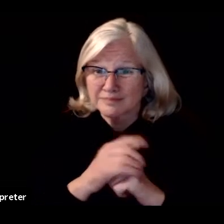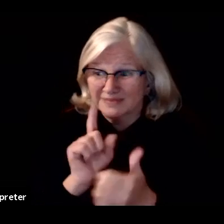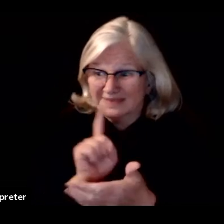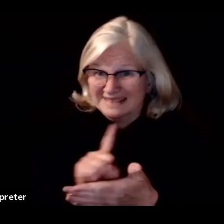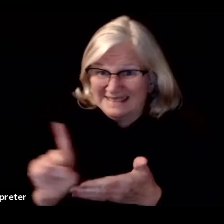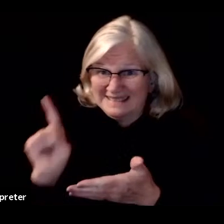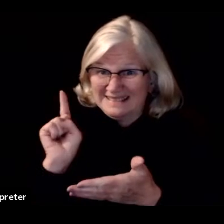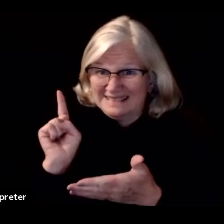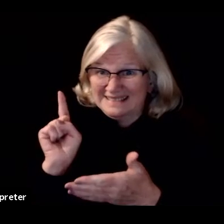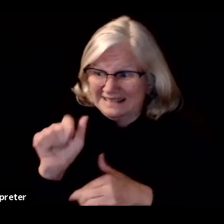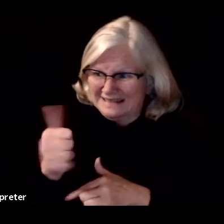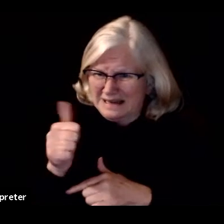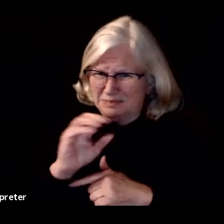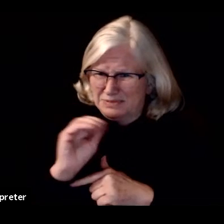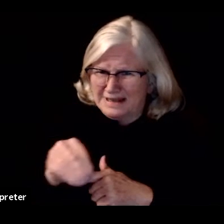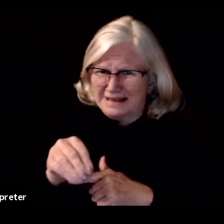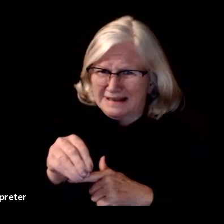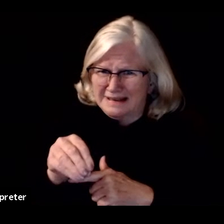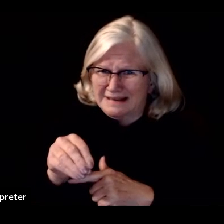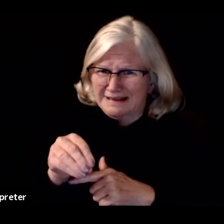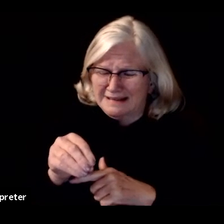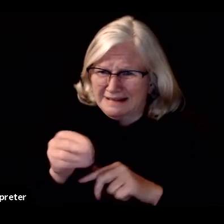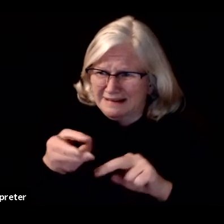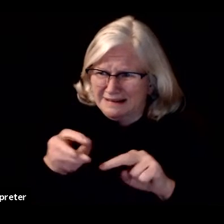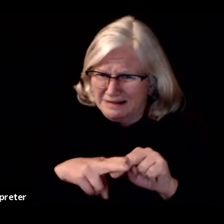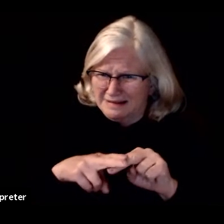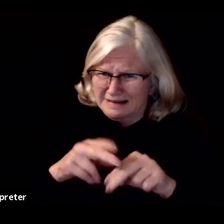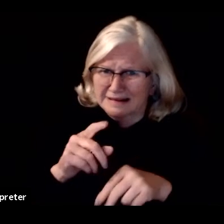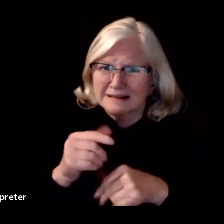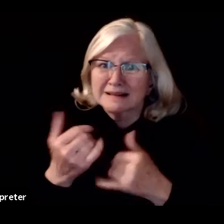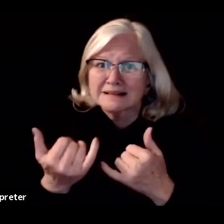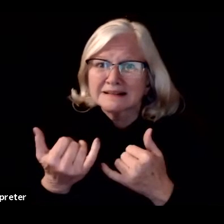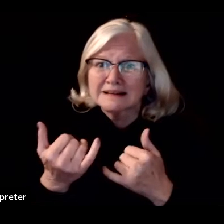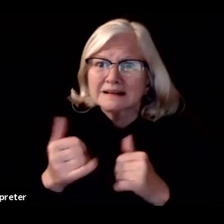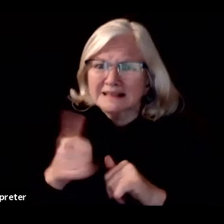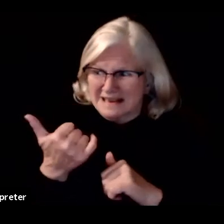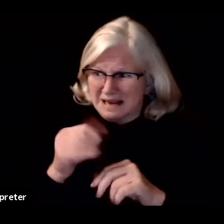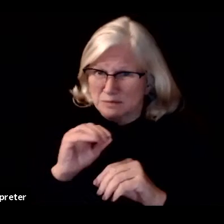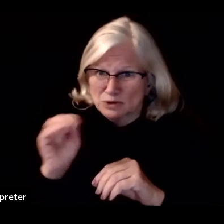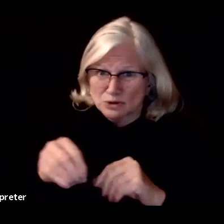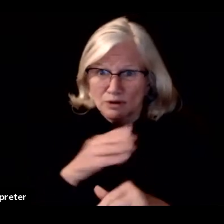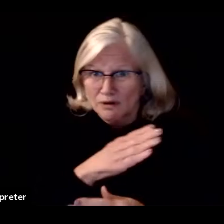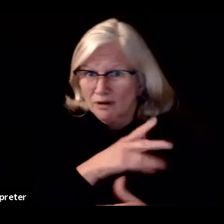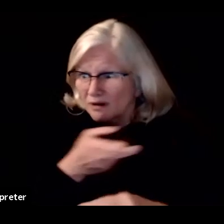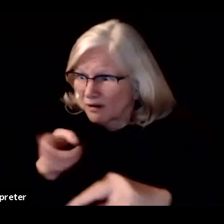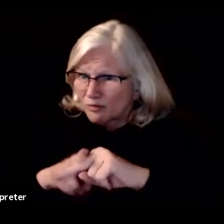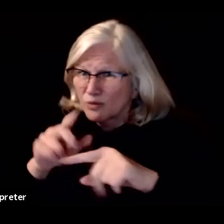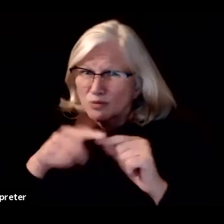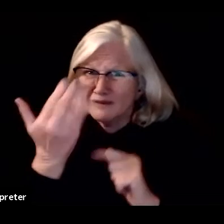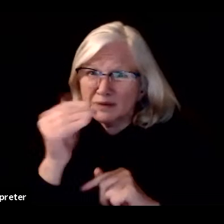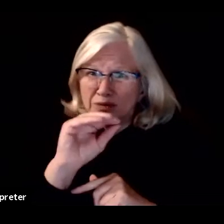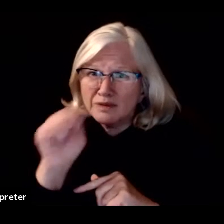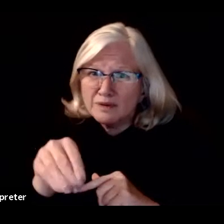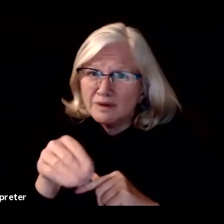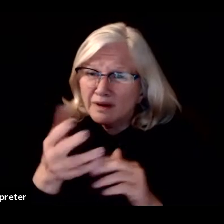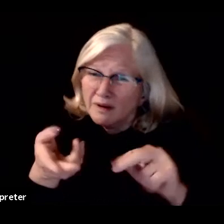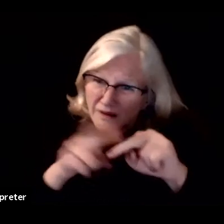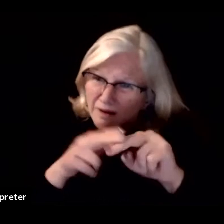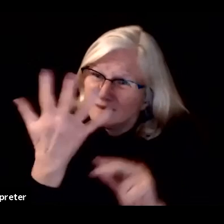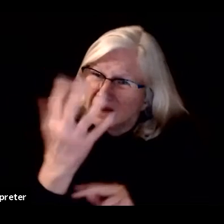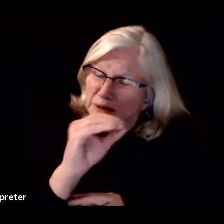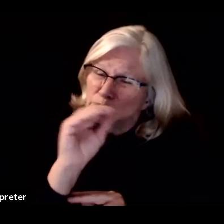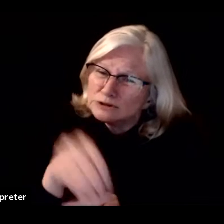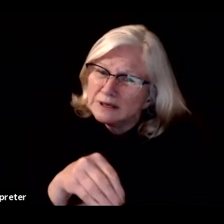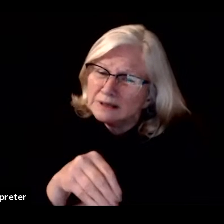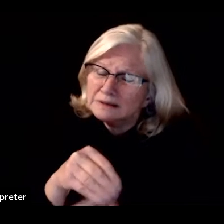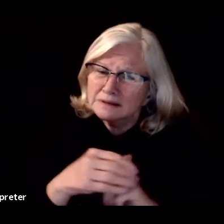week prior. That's more than a 5% point increase in case growth in just 1 week. And the weekly change